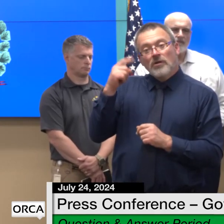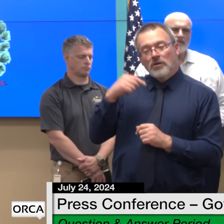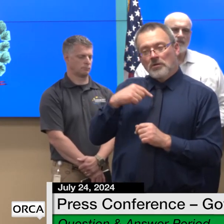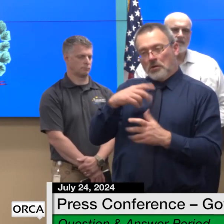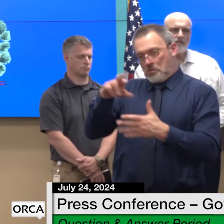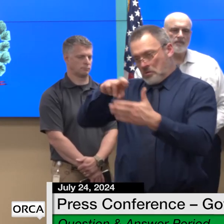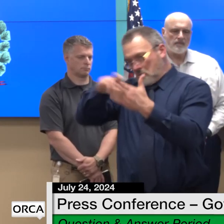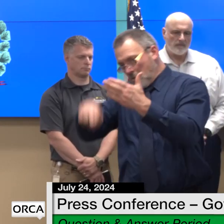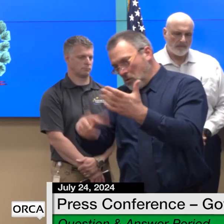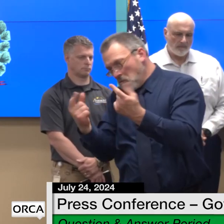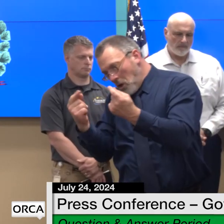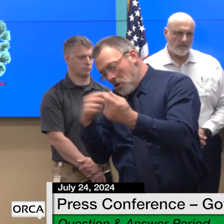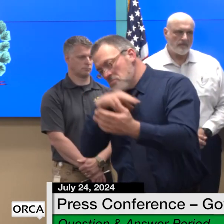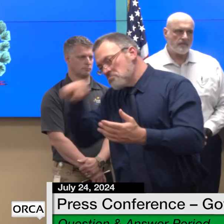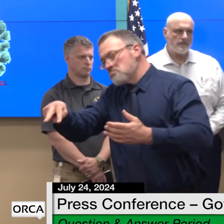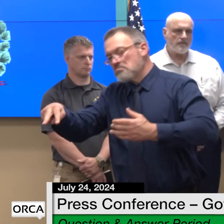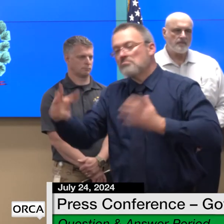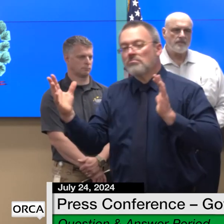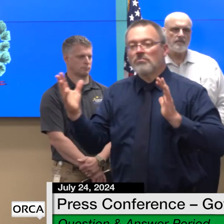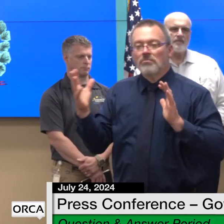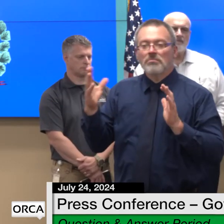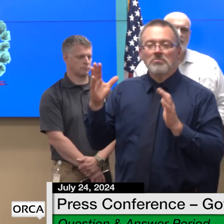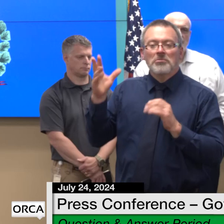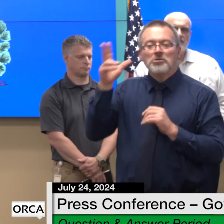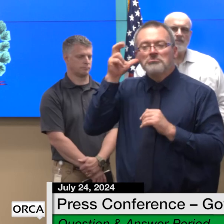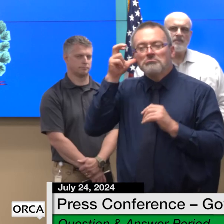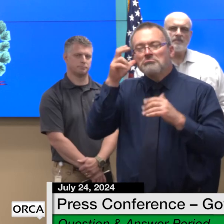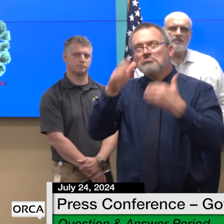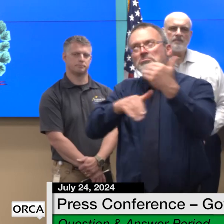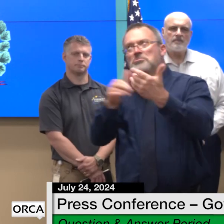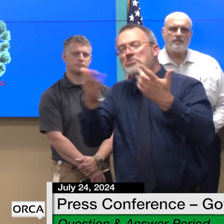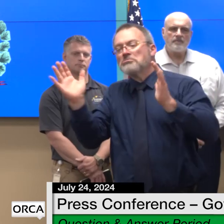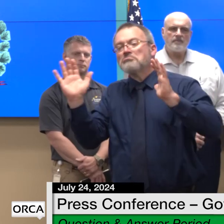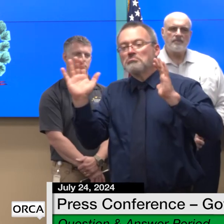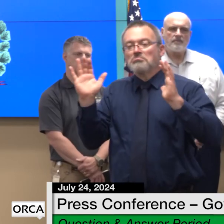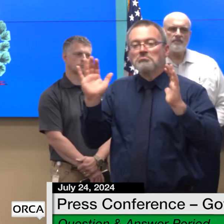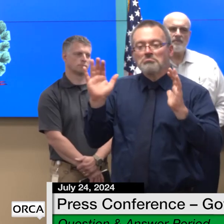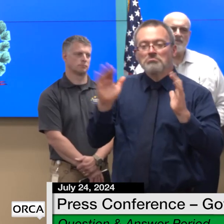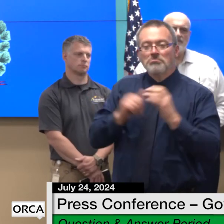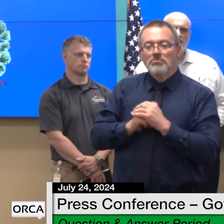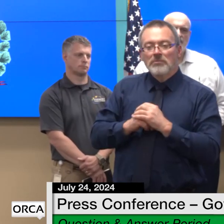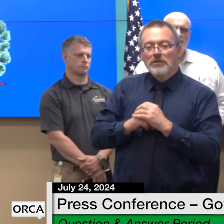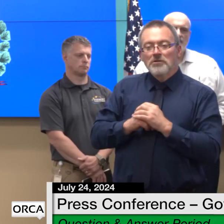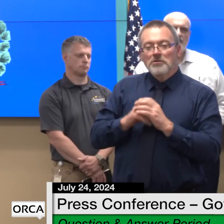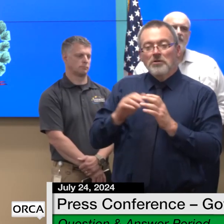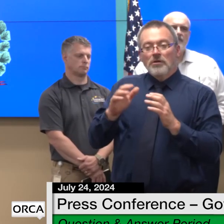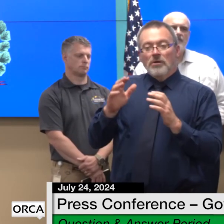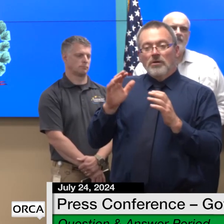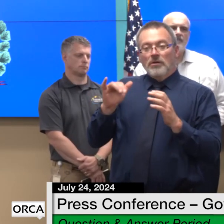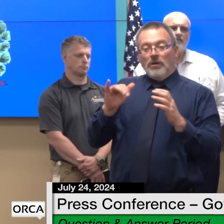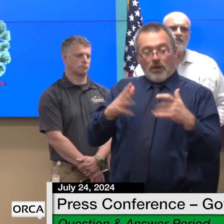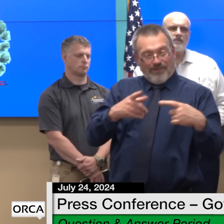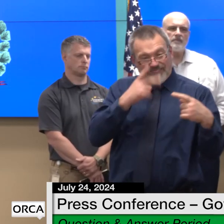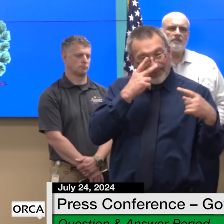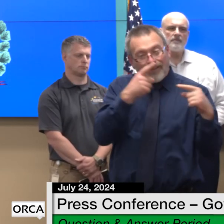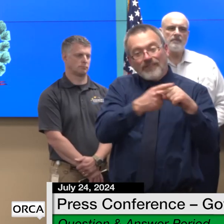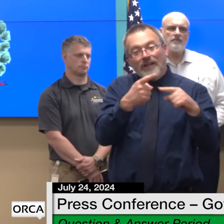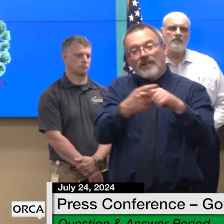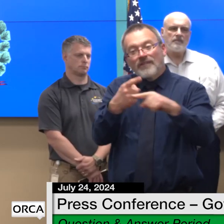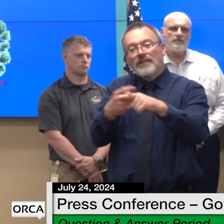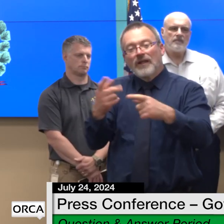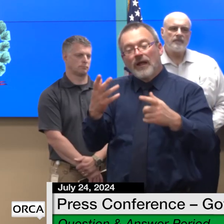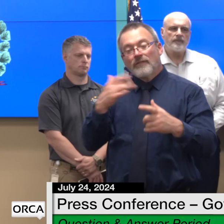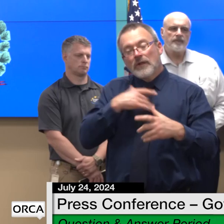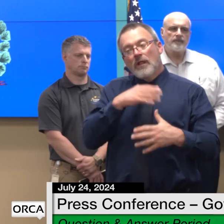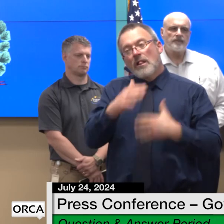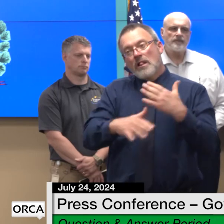and listen to as much of it as I can. I think it's important. I mean, this conflict has gone on too long. We